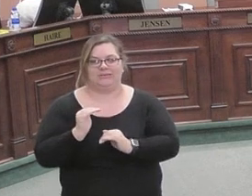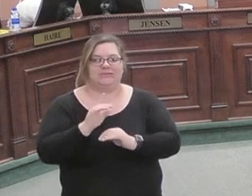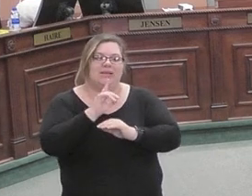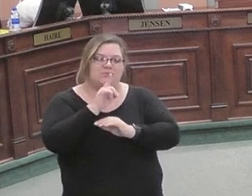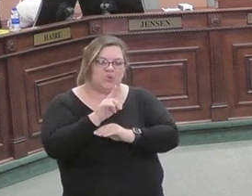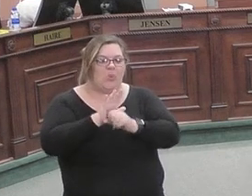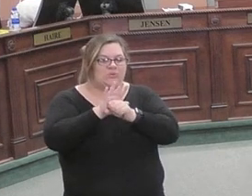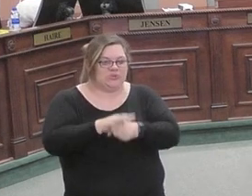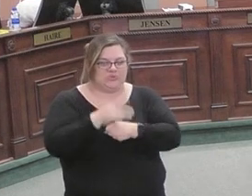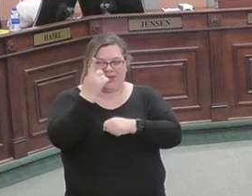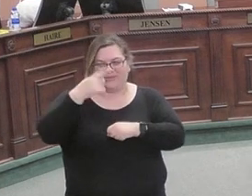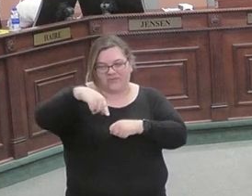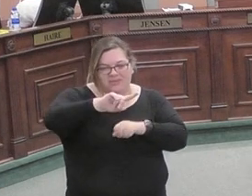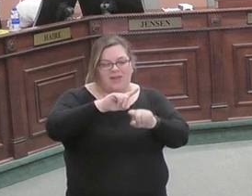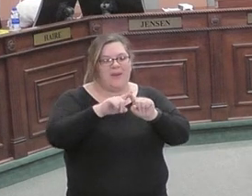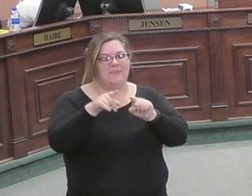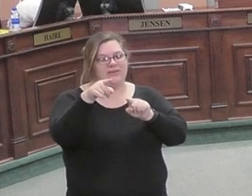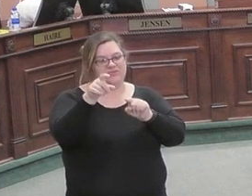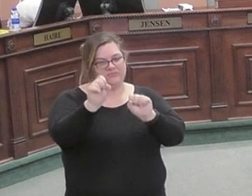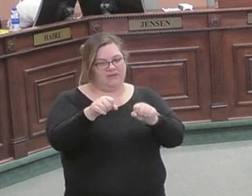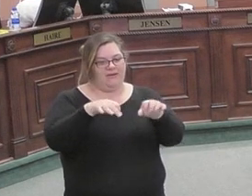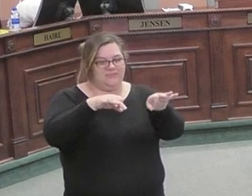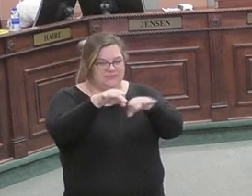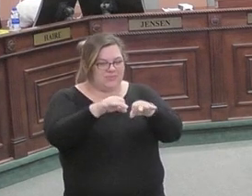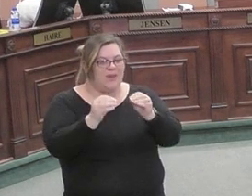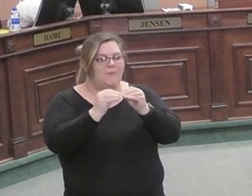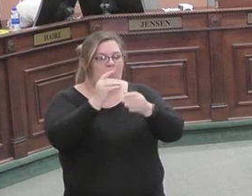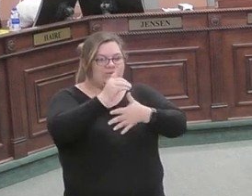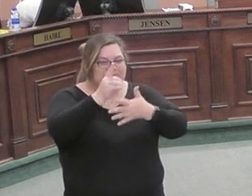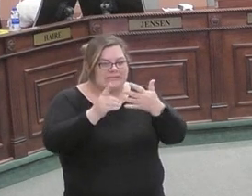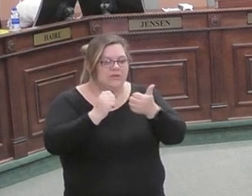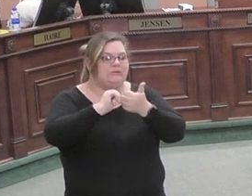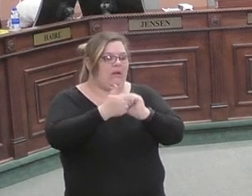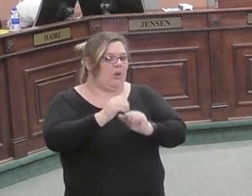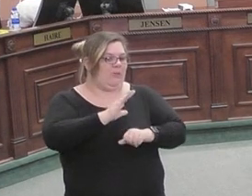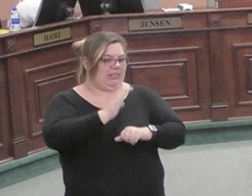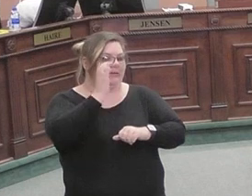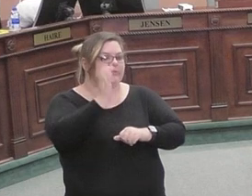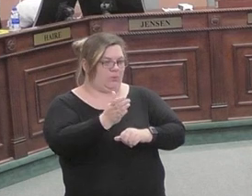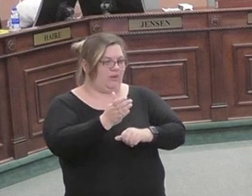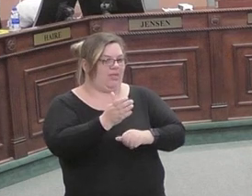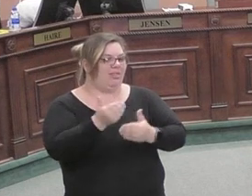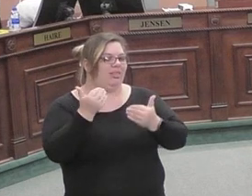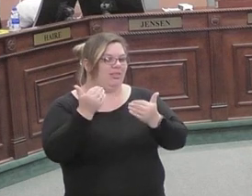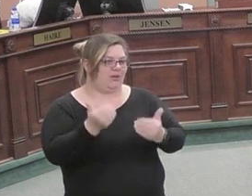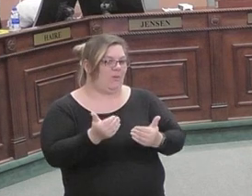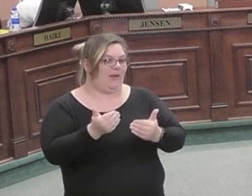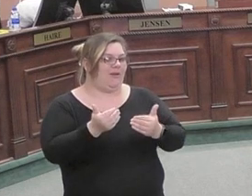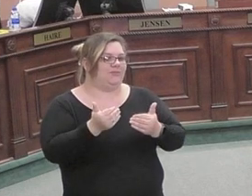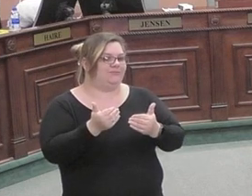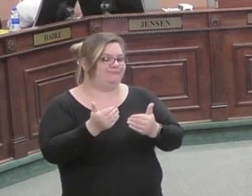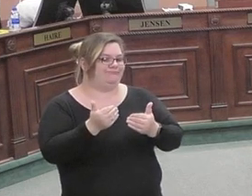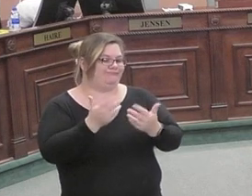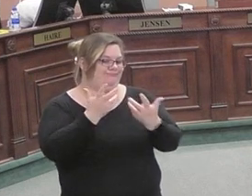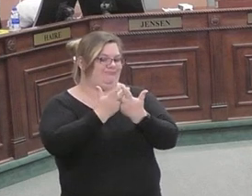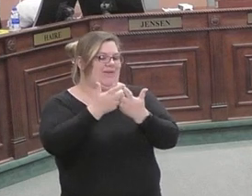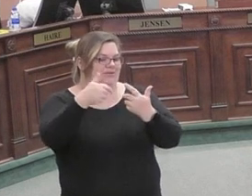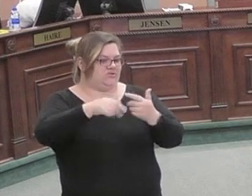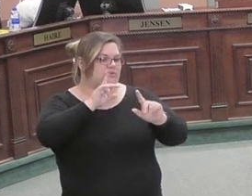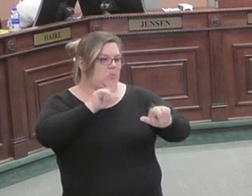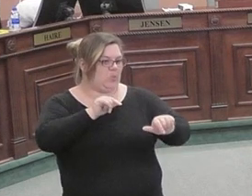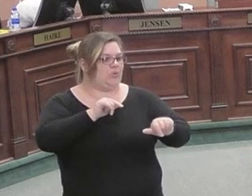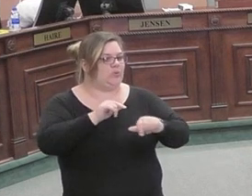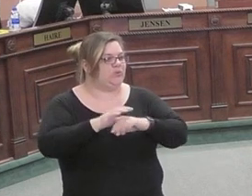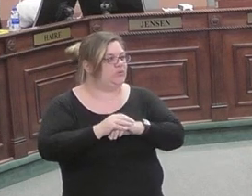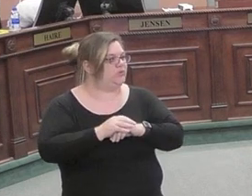she may give you the details as to how the police will enforce, you know, the order.